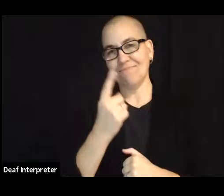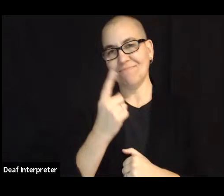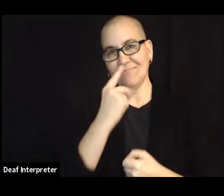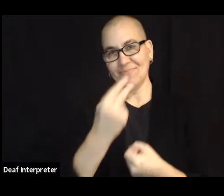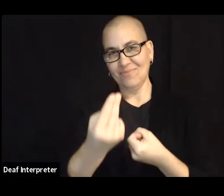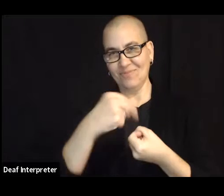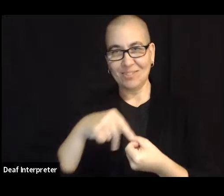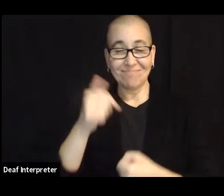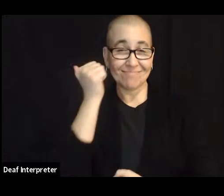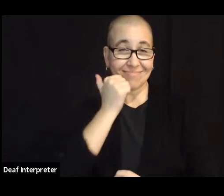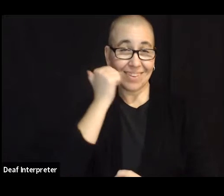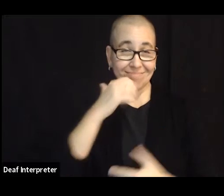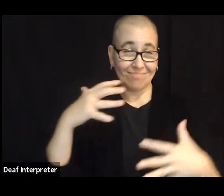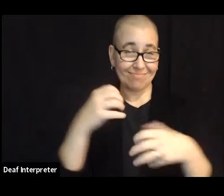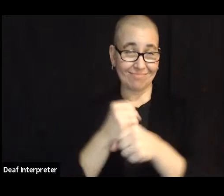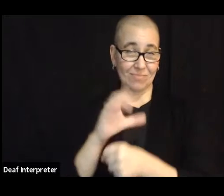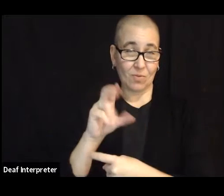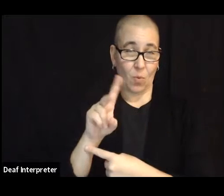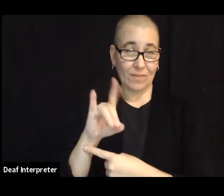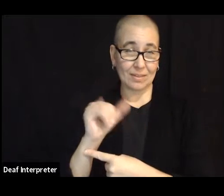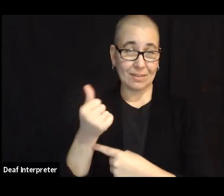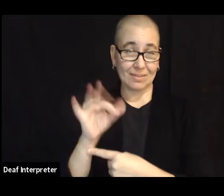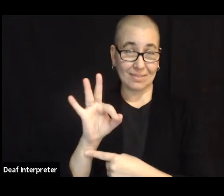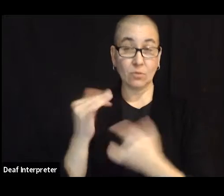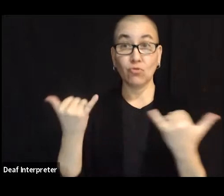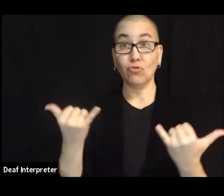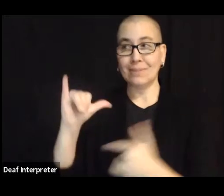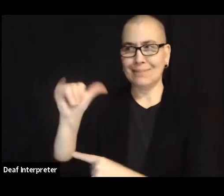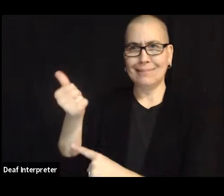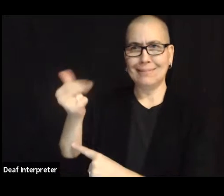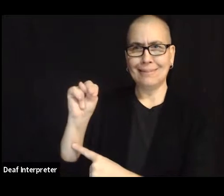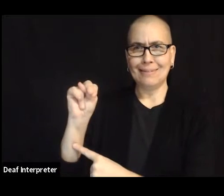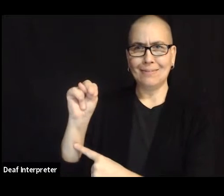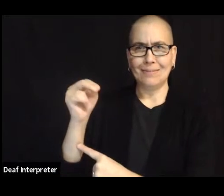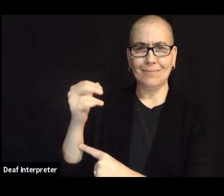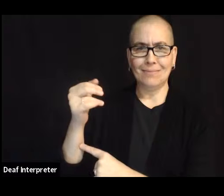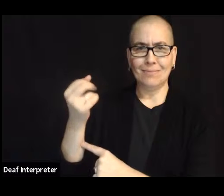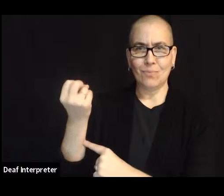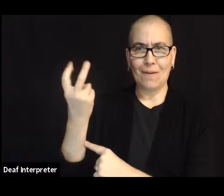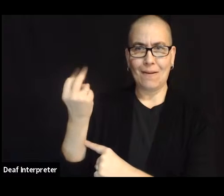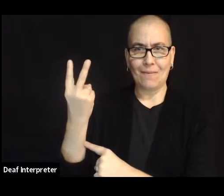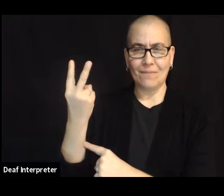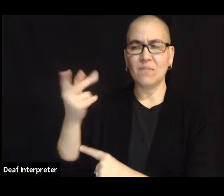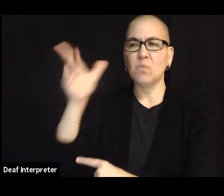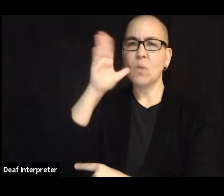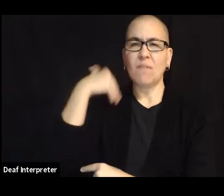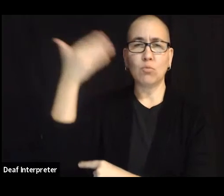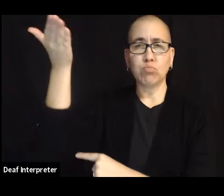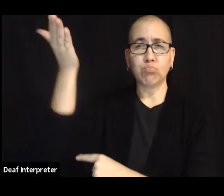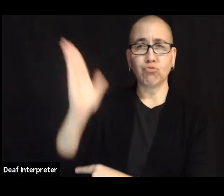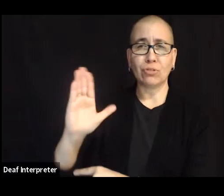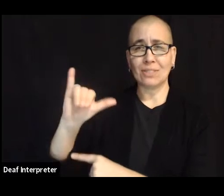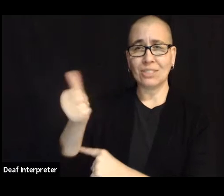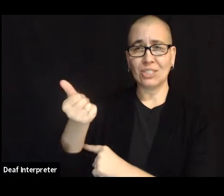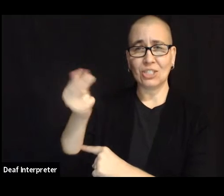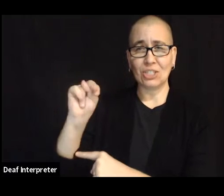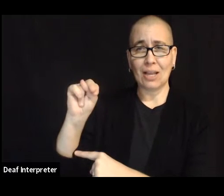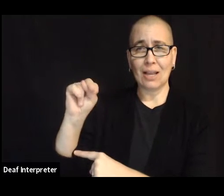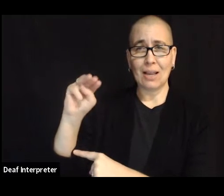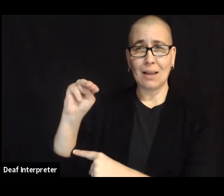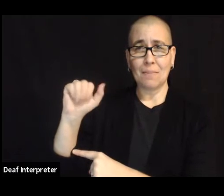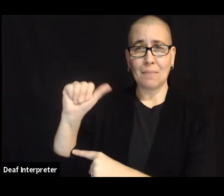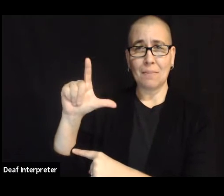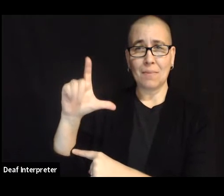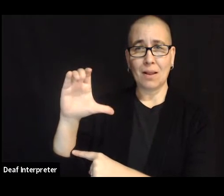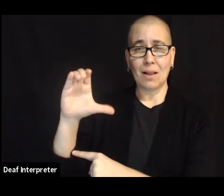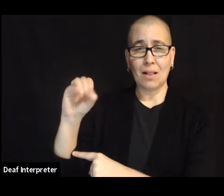with comments from Health Commissioner Jan Malcolm, Minute Commissioner Tarek Tomes, and MDH Infectious Disease Director Kris Ehresmann. We'll then open it up